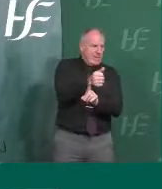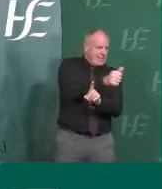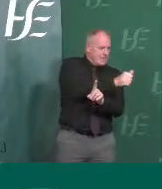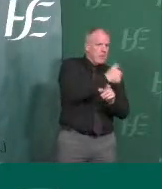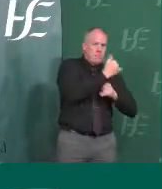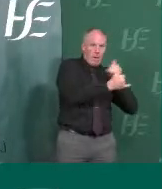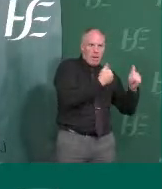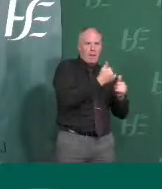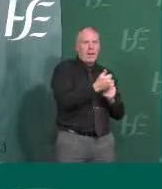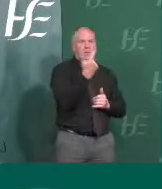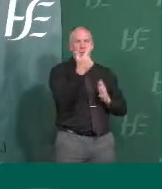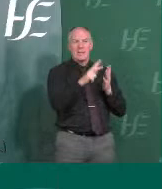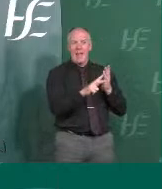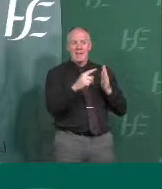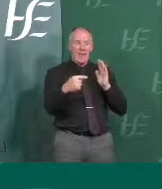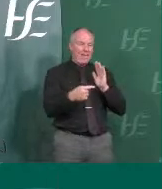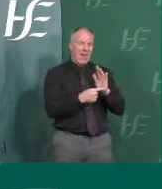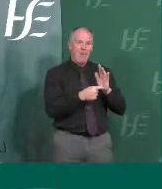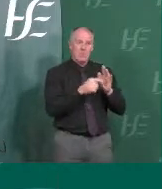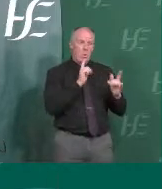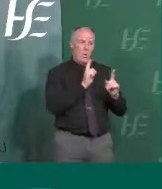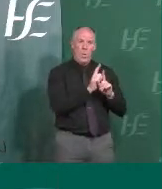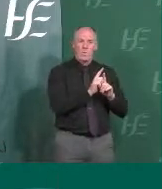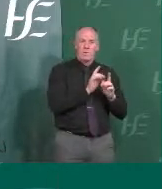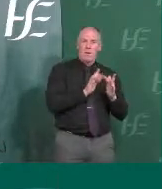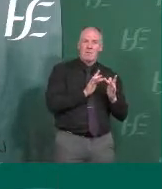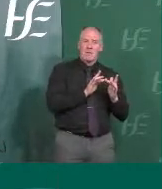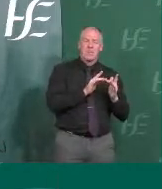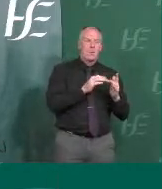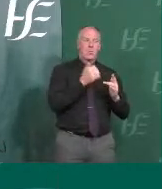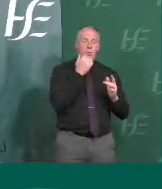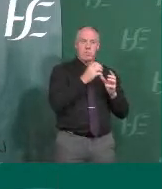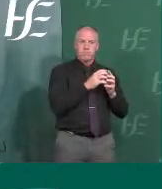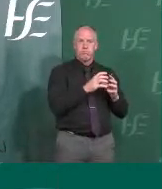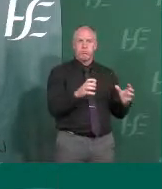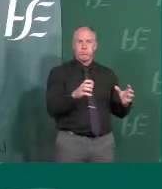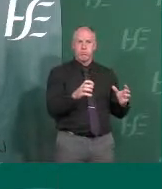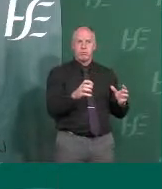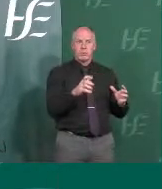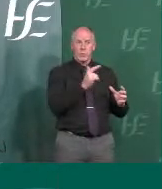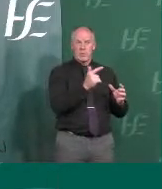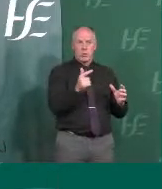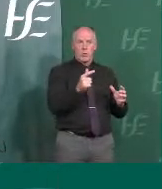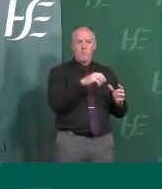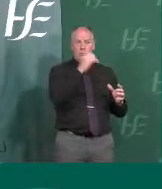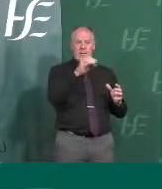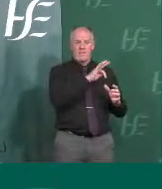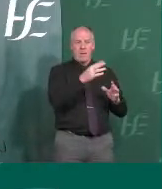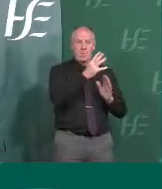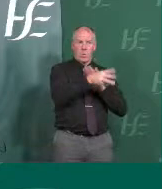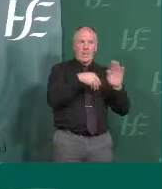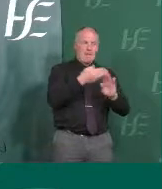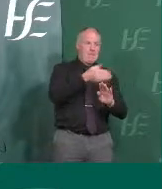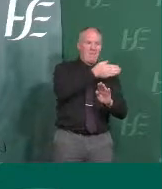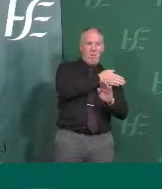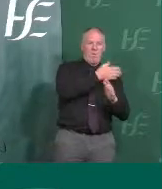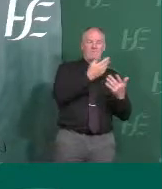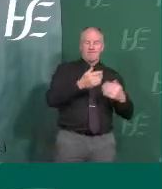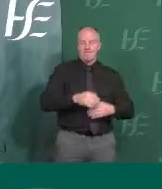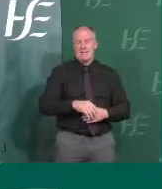to close contacts. Both of these numbers have increased on the prior week by 22% and 16%